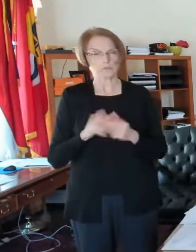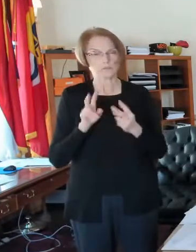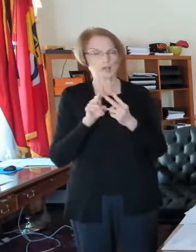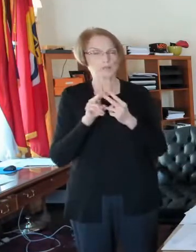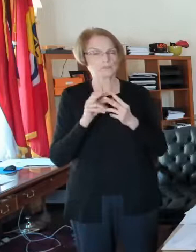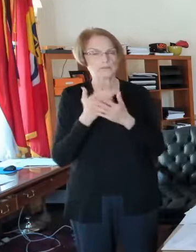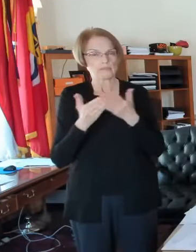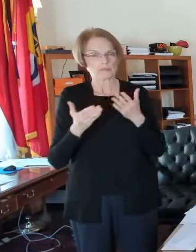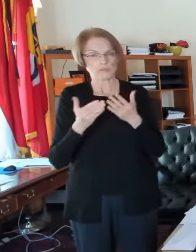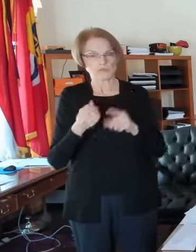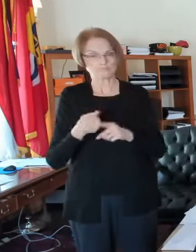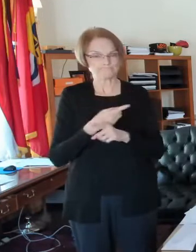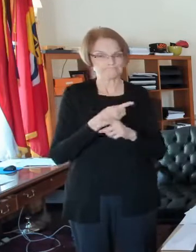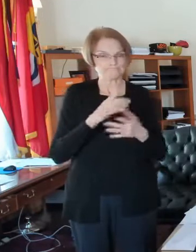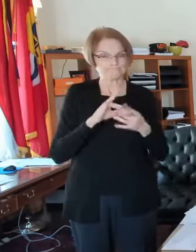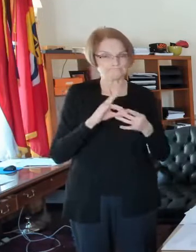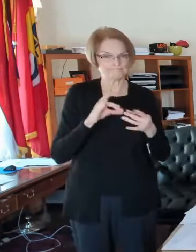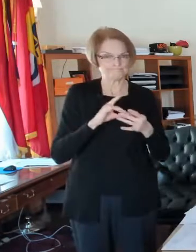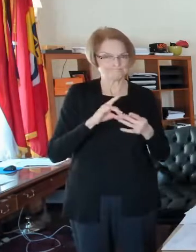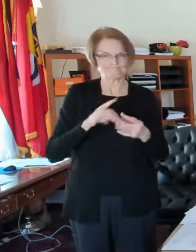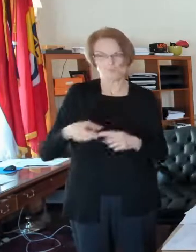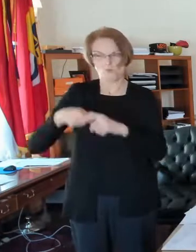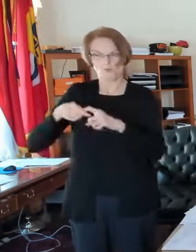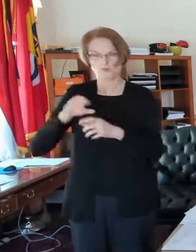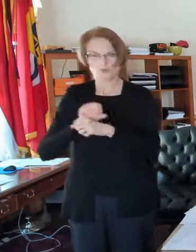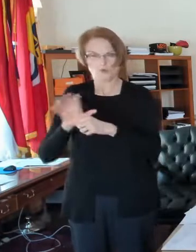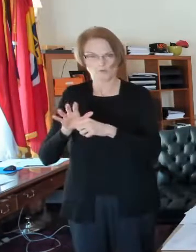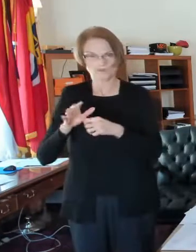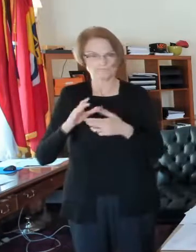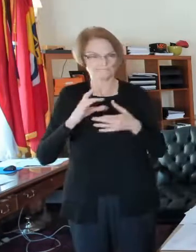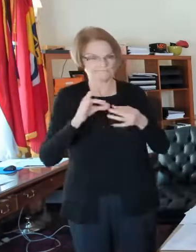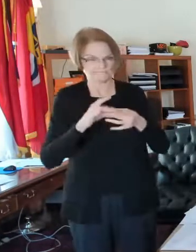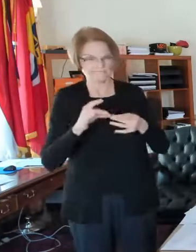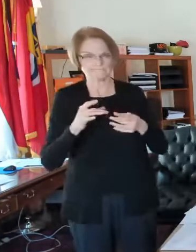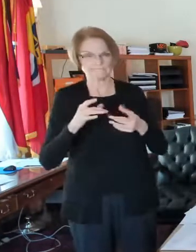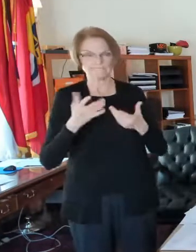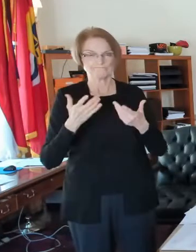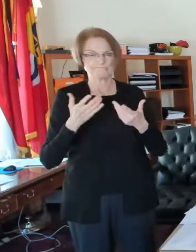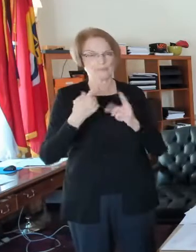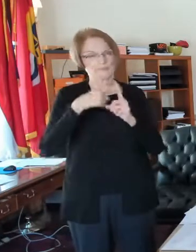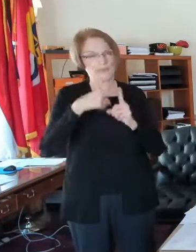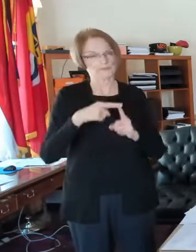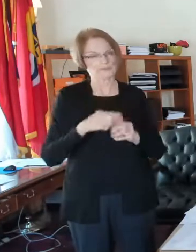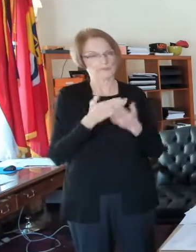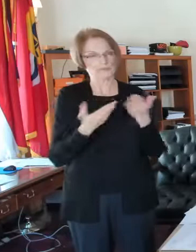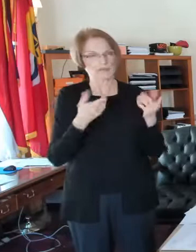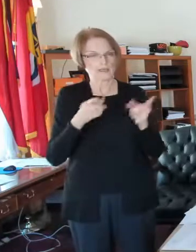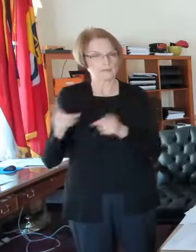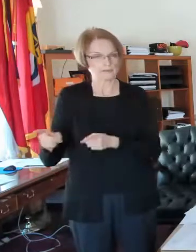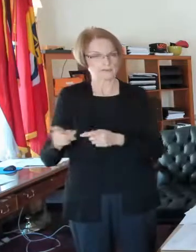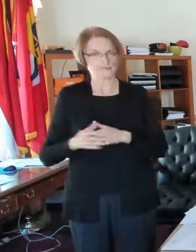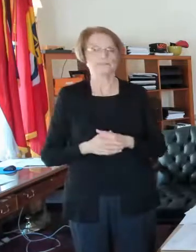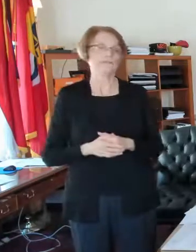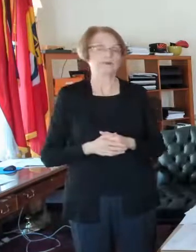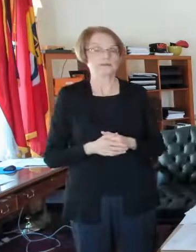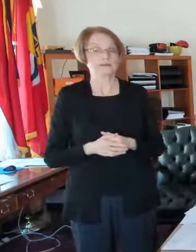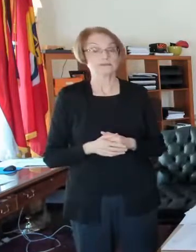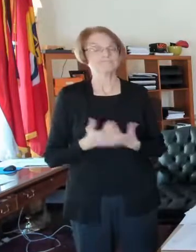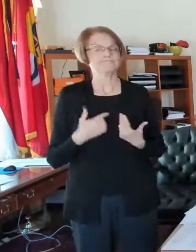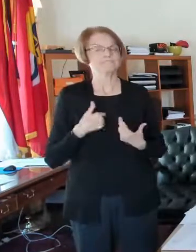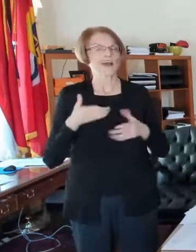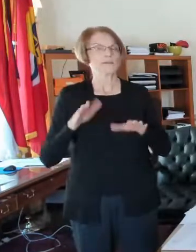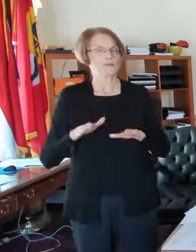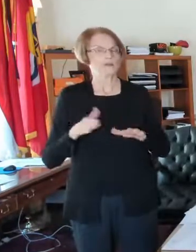to digress from talking about COVID for a minute to talking about some of the positive things that are going on. So I bet there are